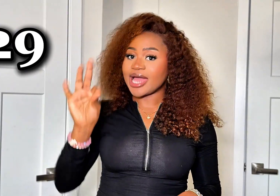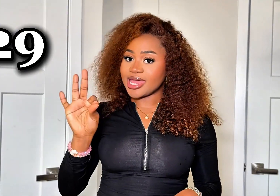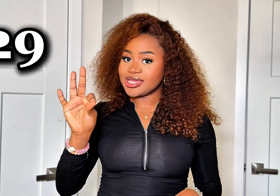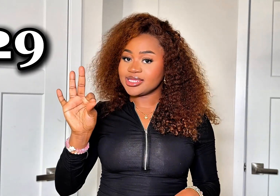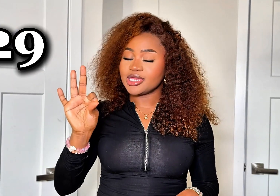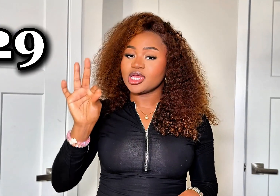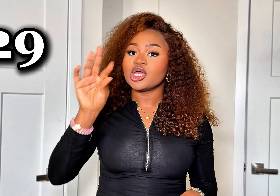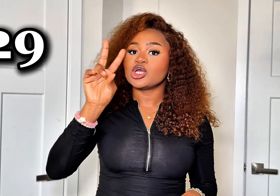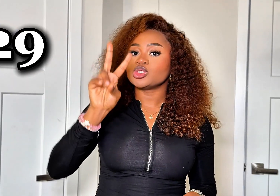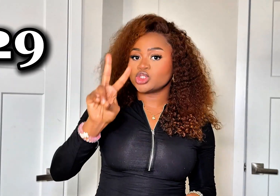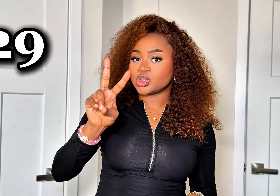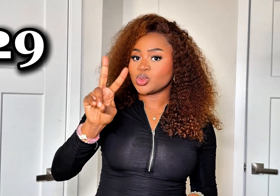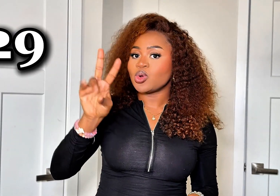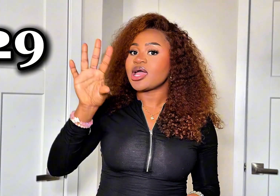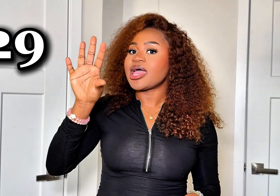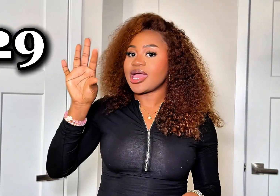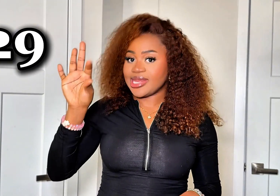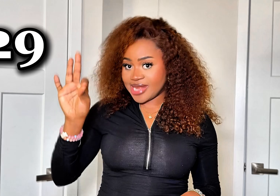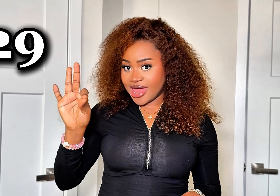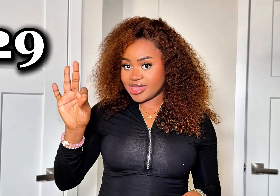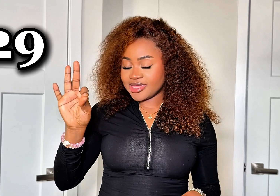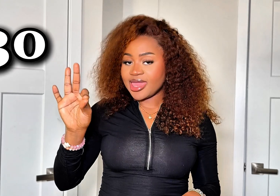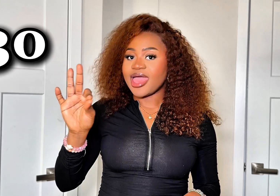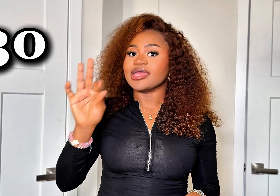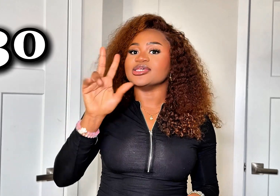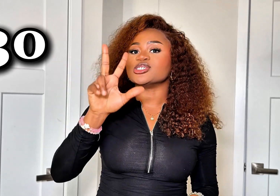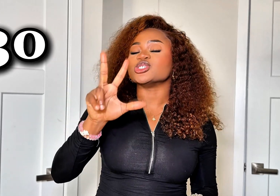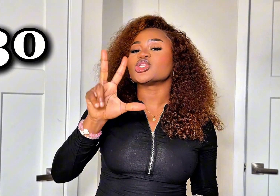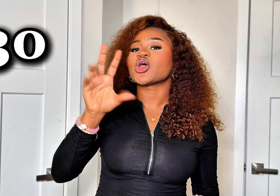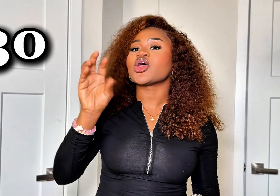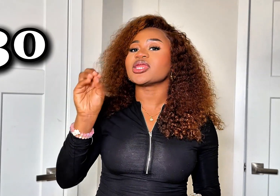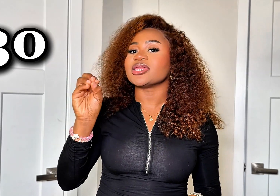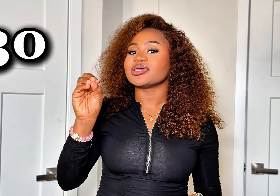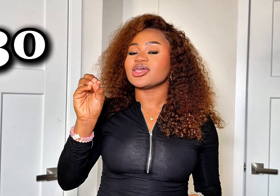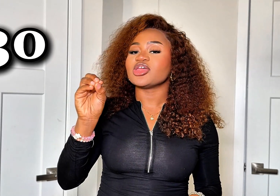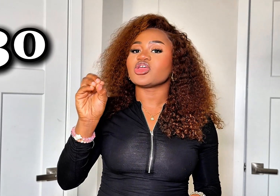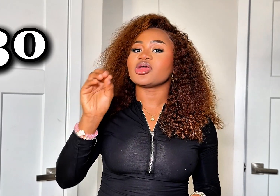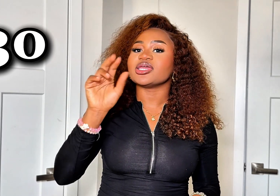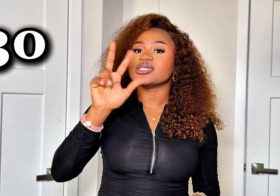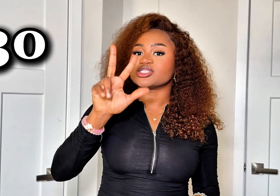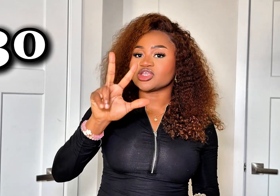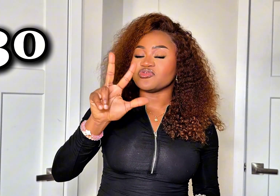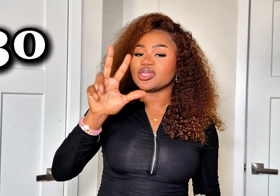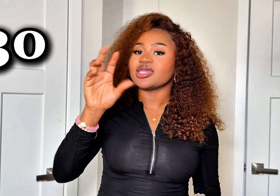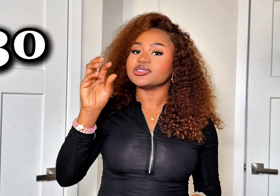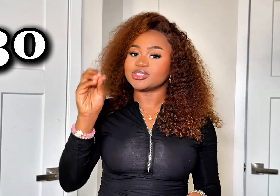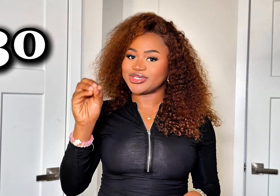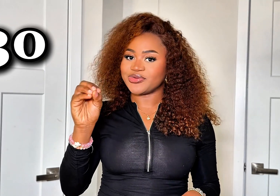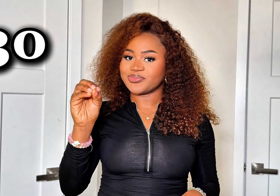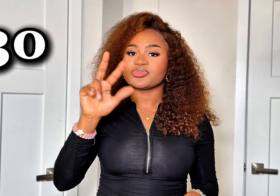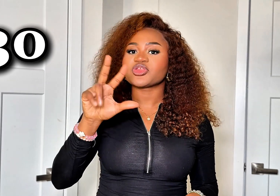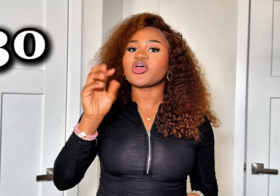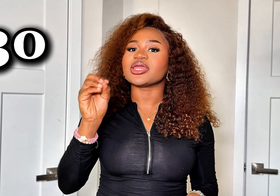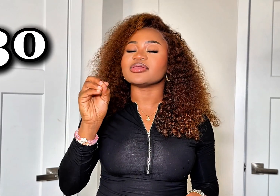29, 2 and 9. And this is 30. 30 is 3 and 0. 30. This